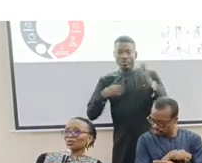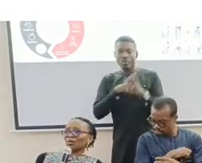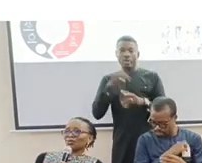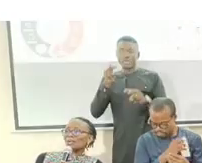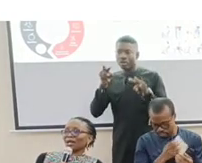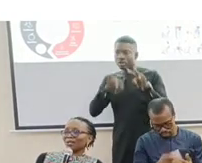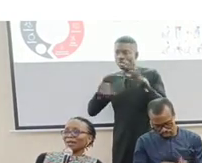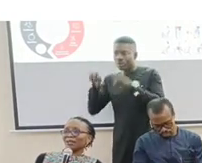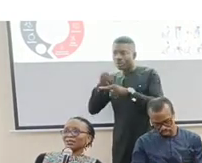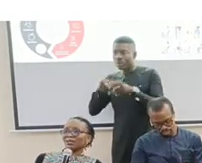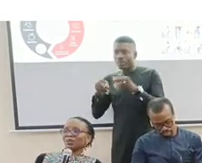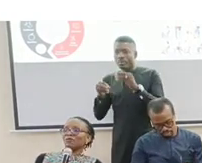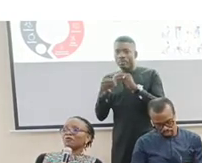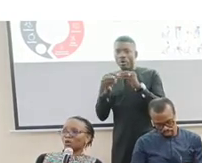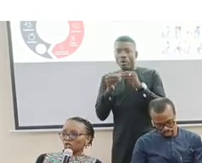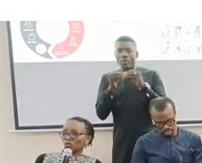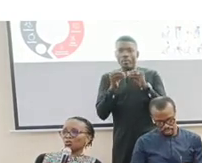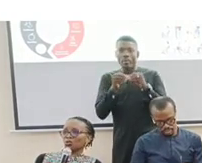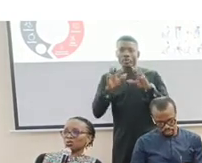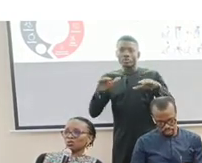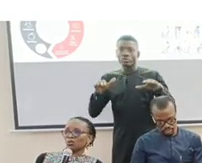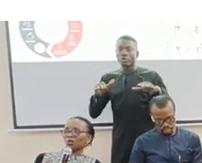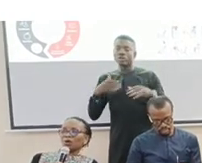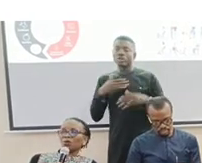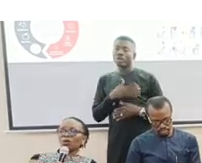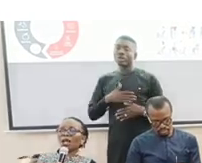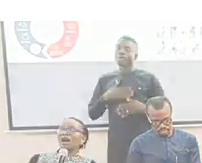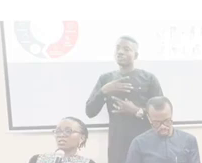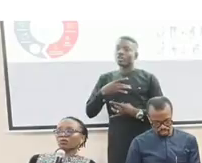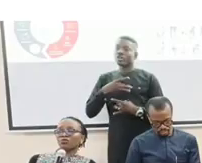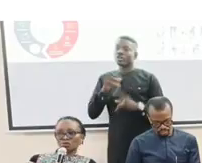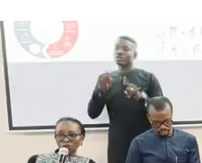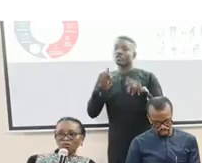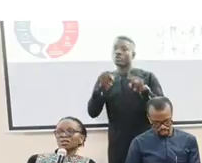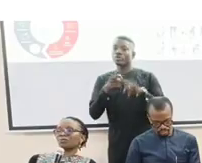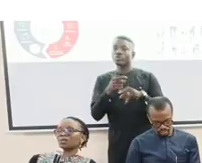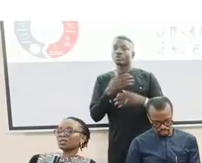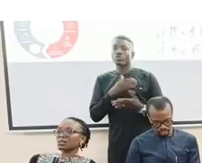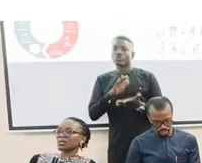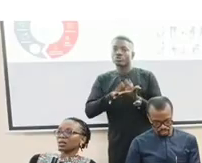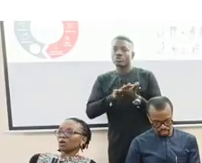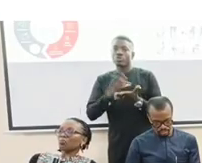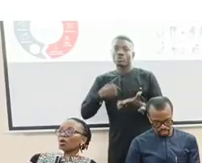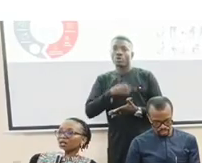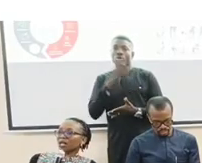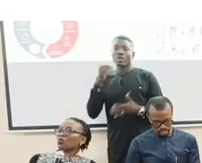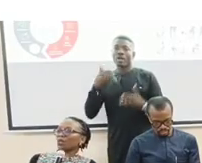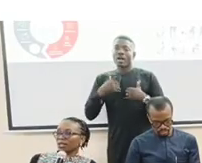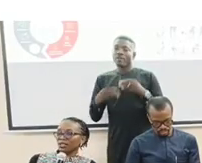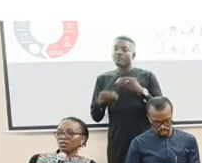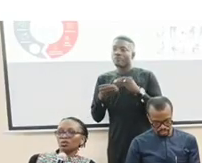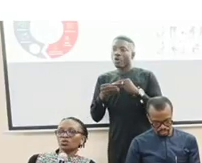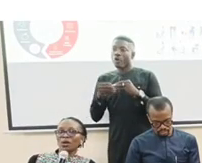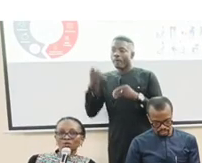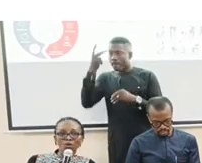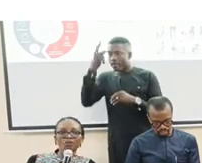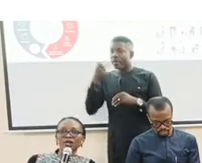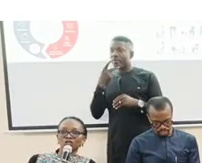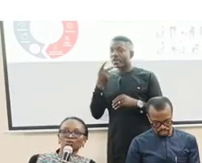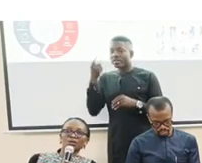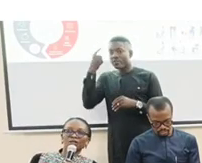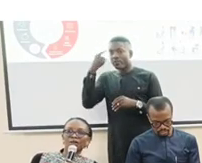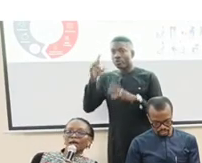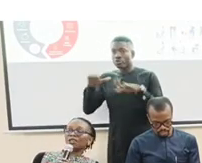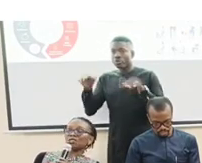school rather than being forced to go to school. We will have of children with disabilities more than willing to enroll